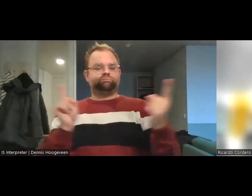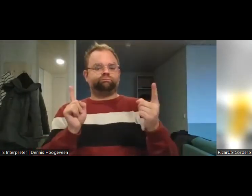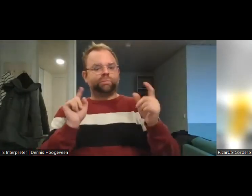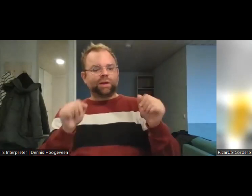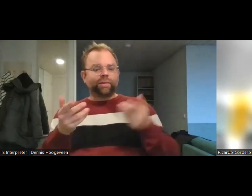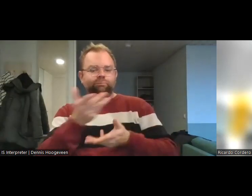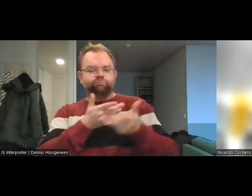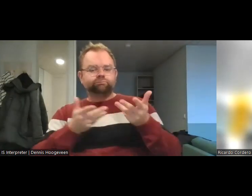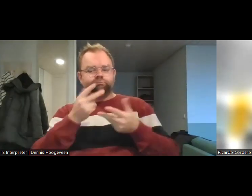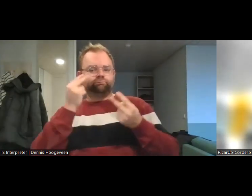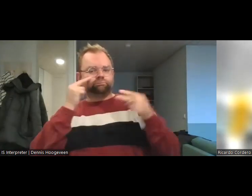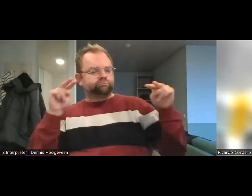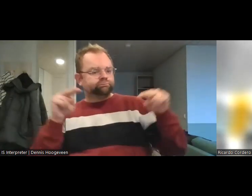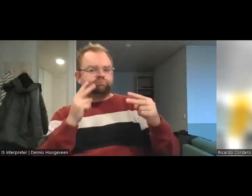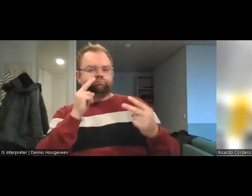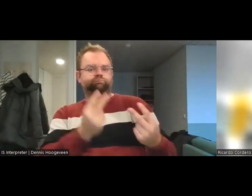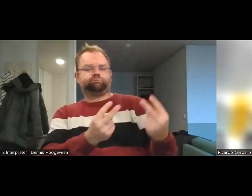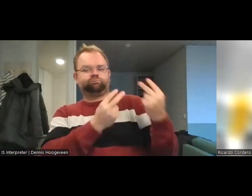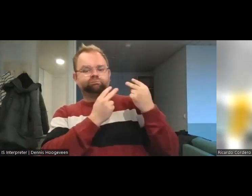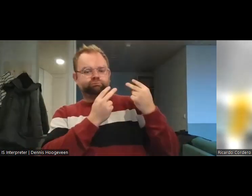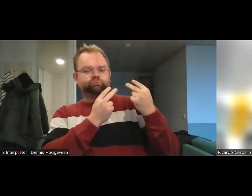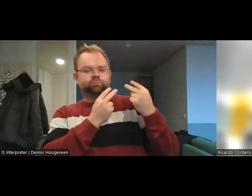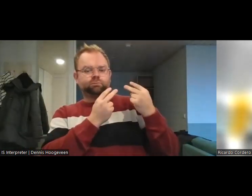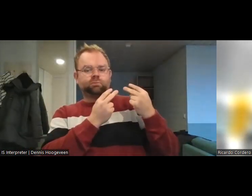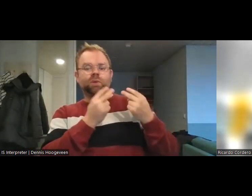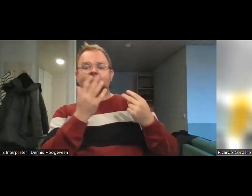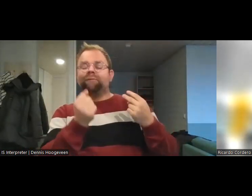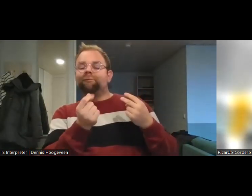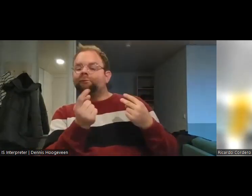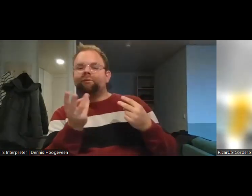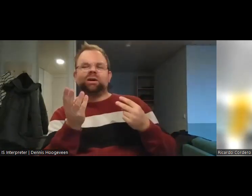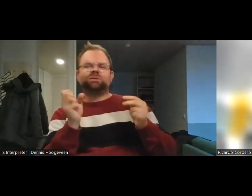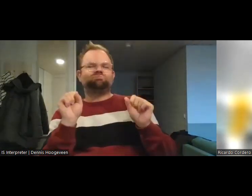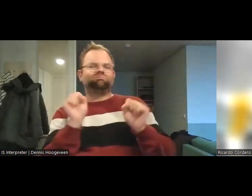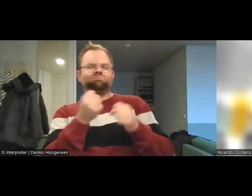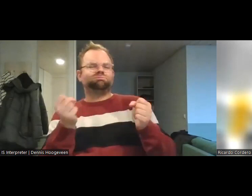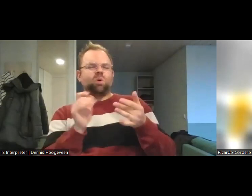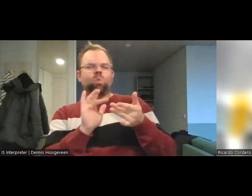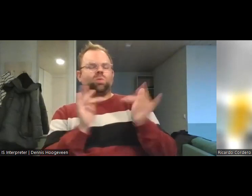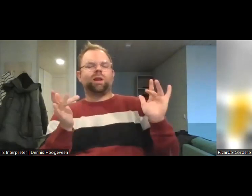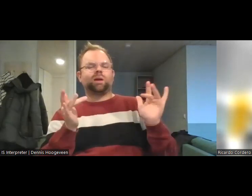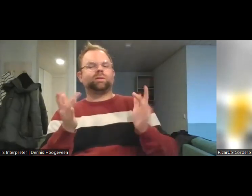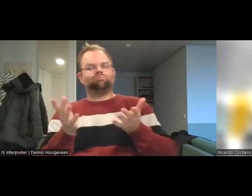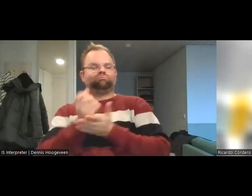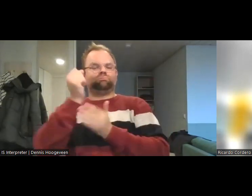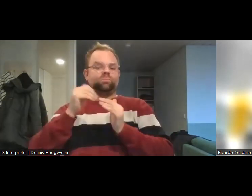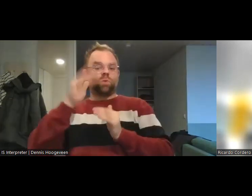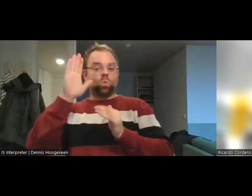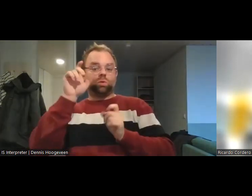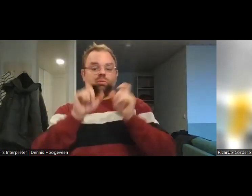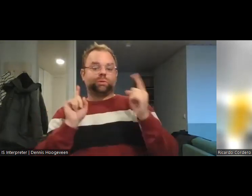if we all know the challenges with meaningful participation in a physical meeting, this is if it's a possibility.